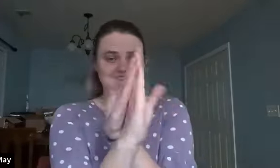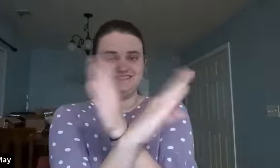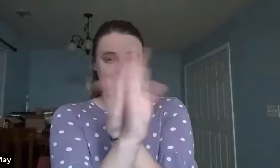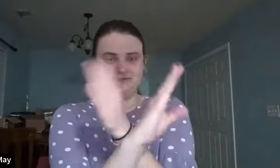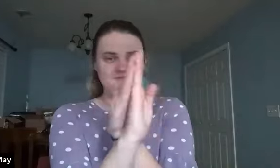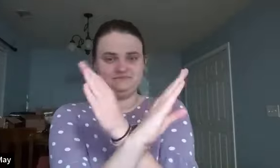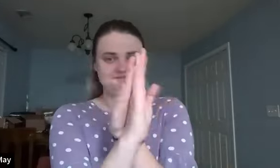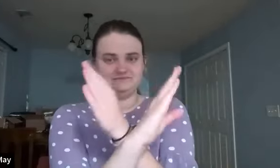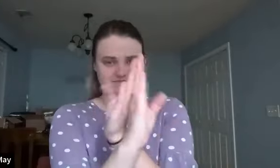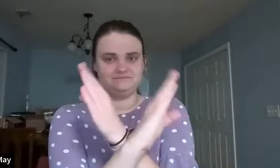seal.